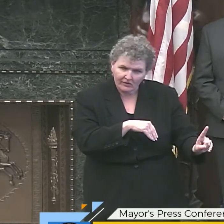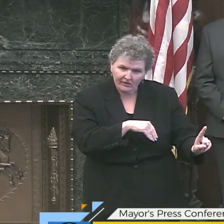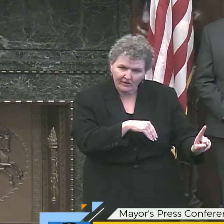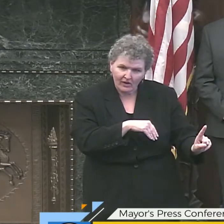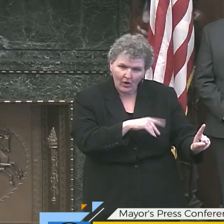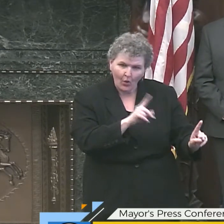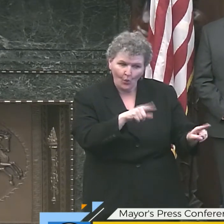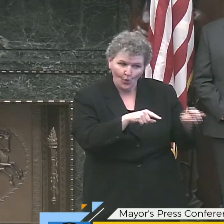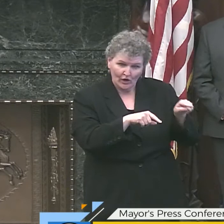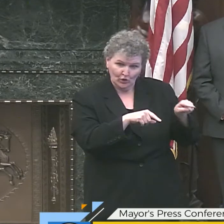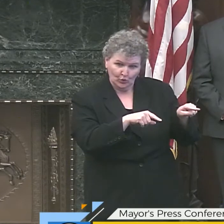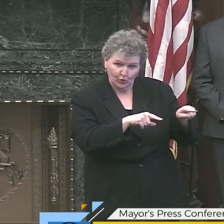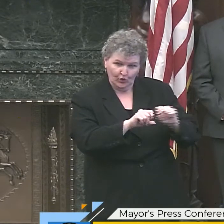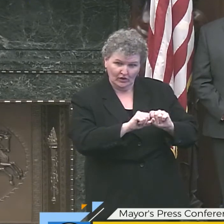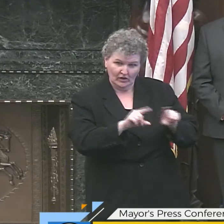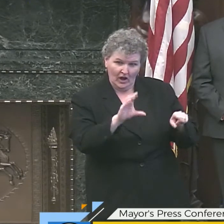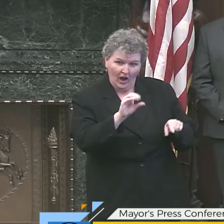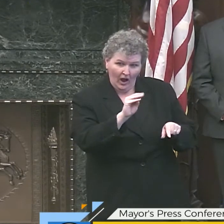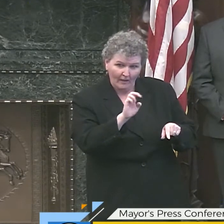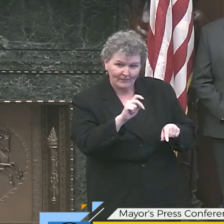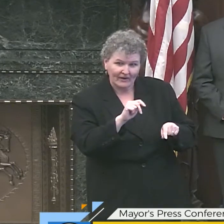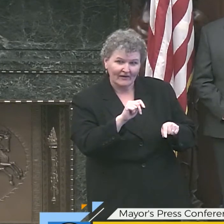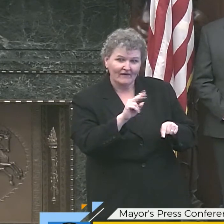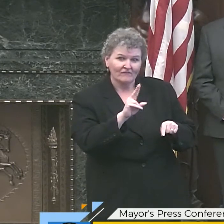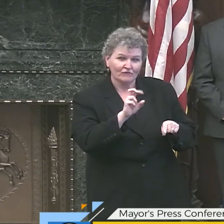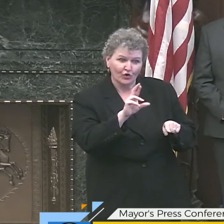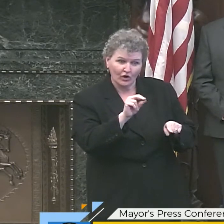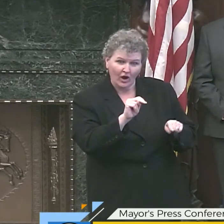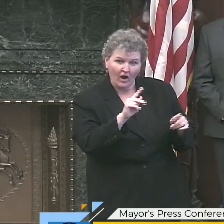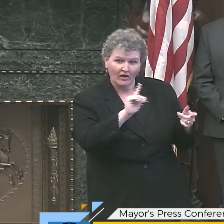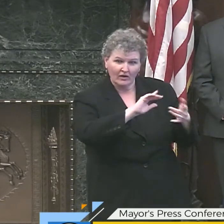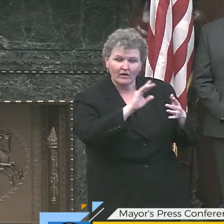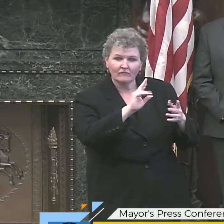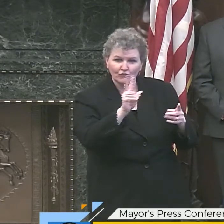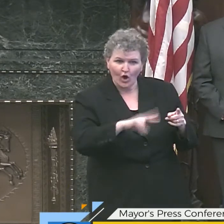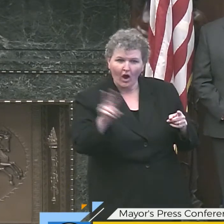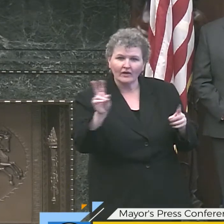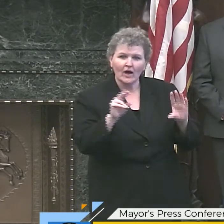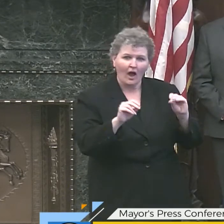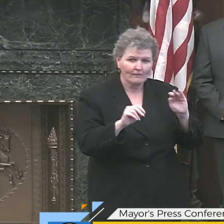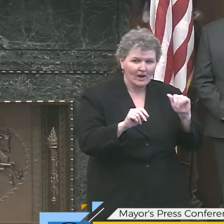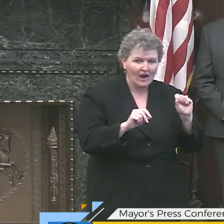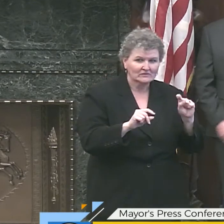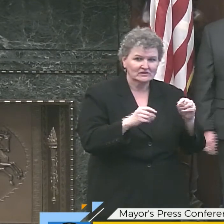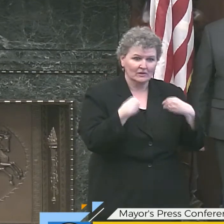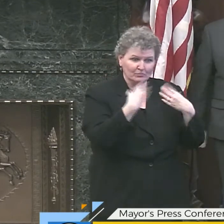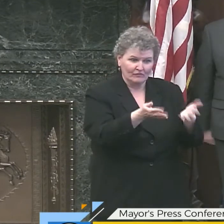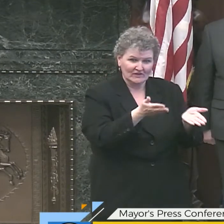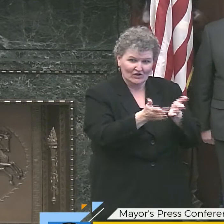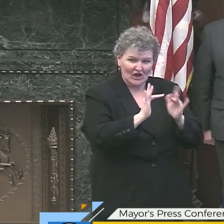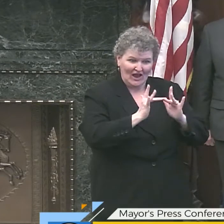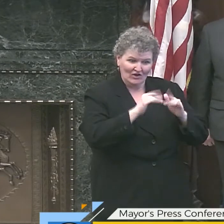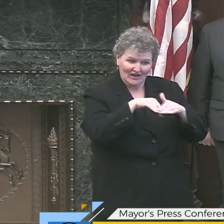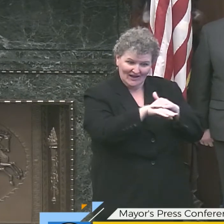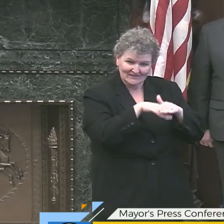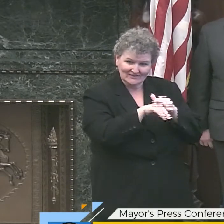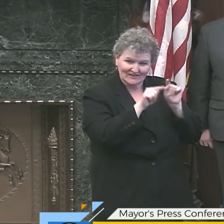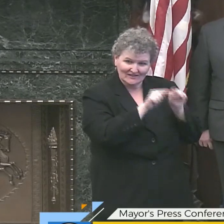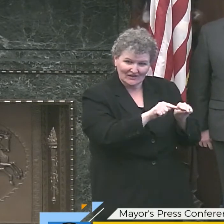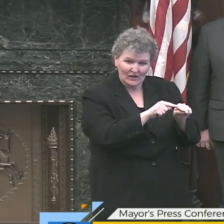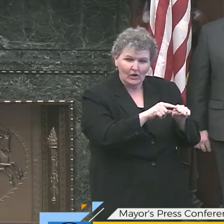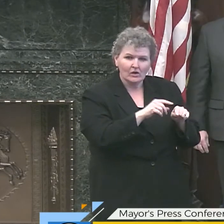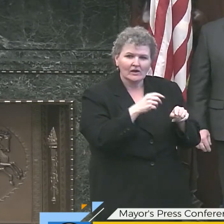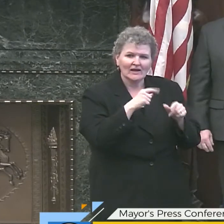out with Comcast and Verizon a number of what they are doing to provide internet access, and we will certainly continue